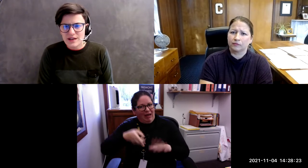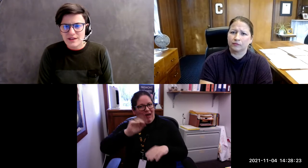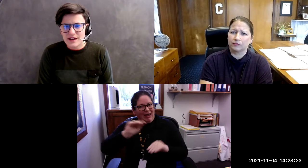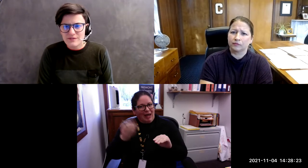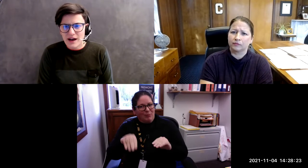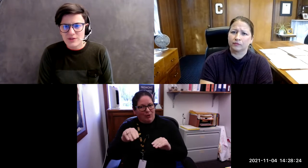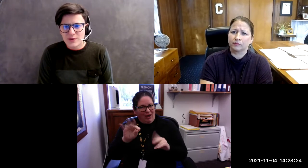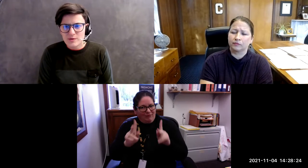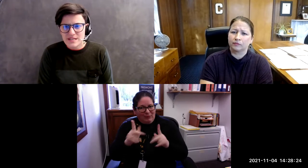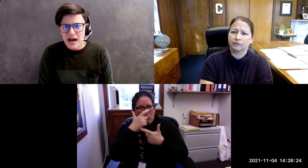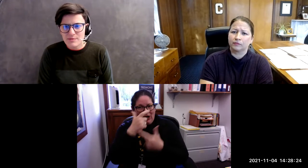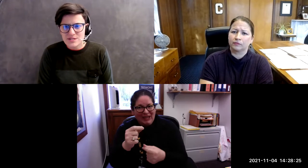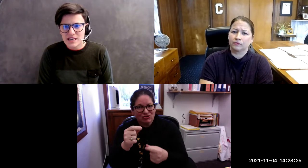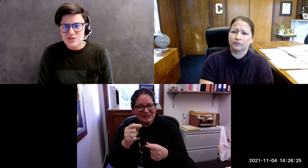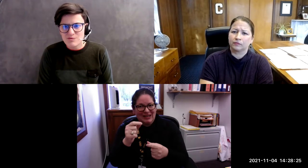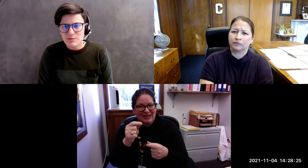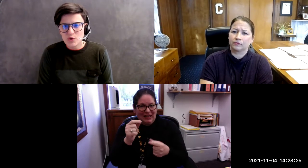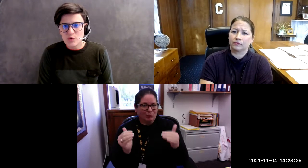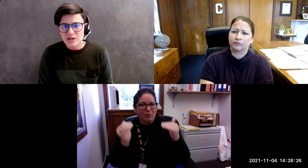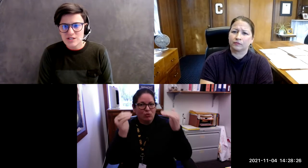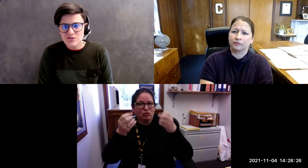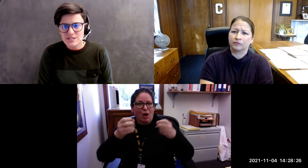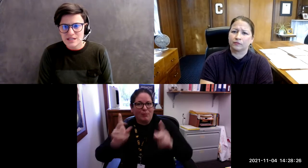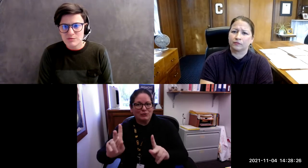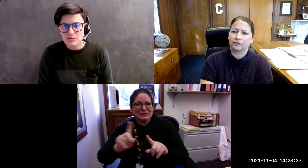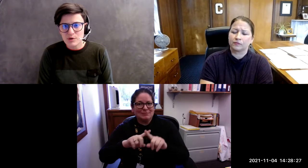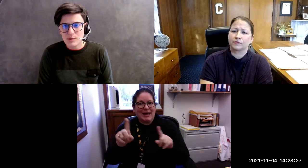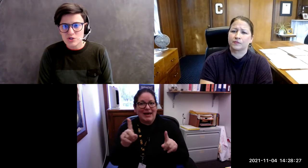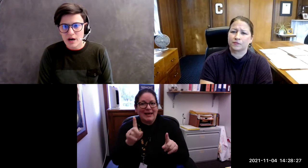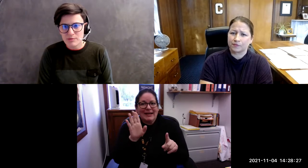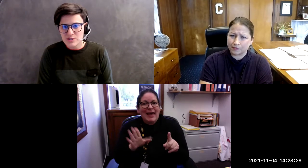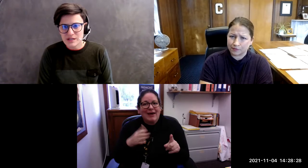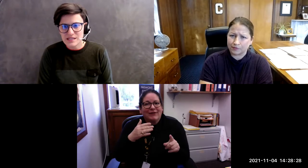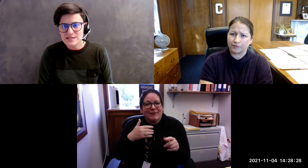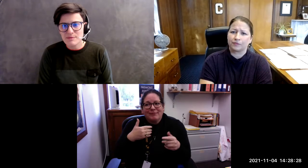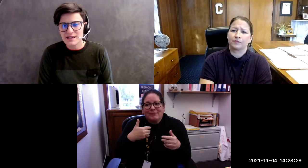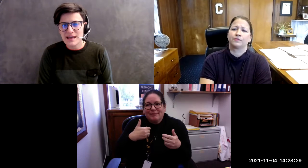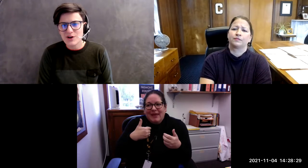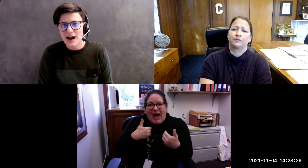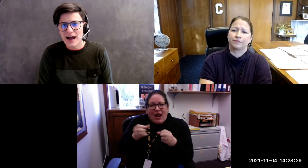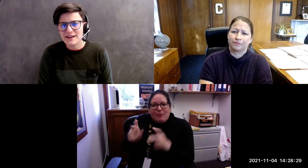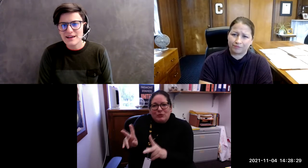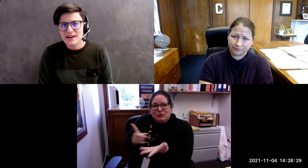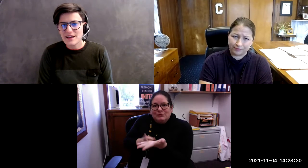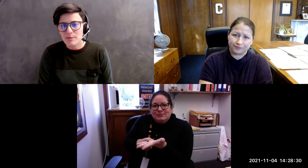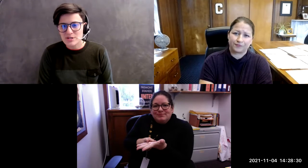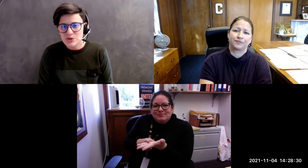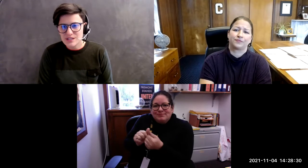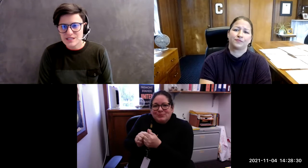survey that found that there was a high percentage of people who were interested in promotion opportunities, but never had an opportunity